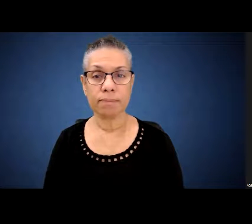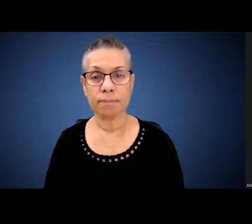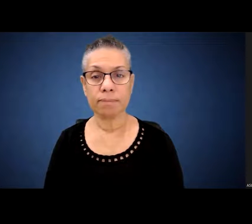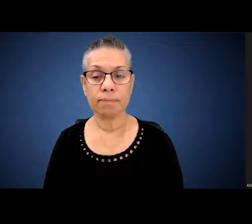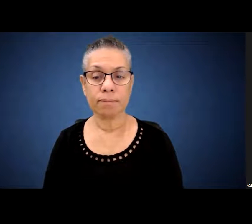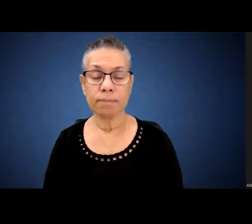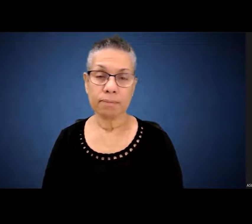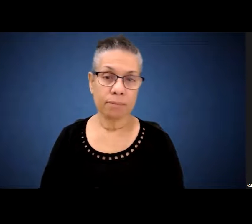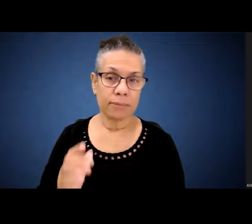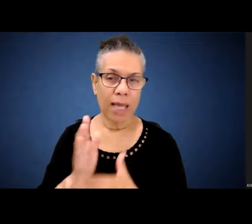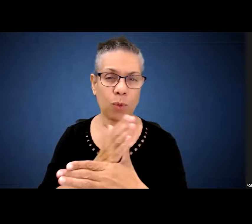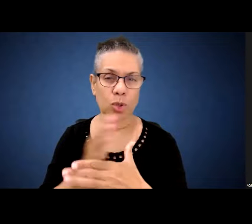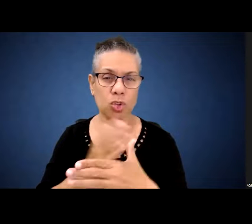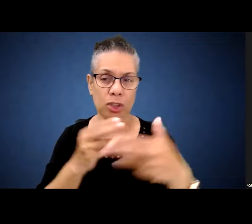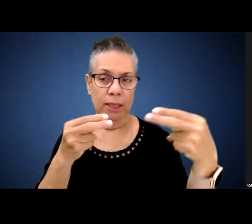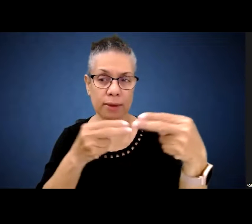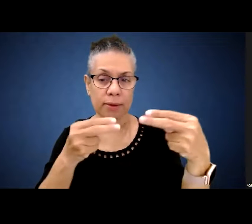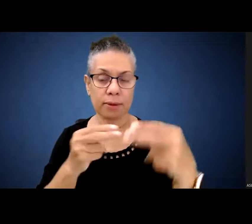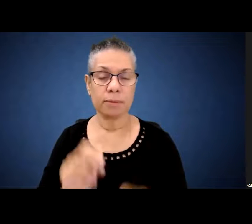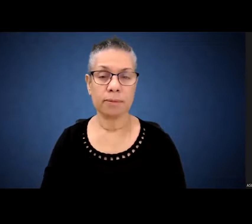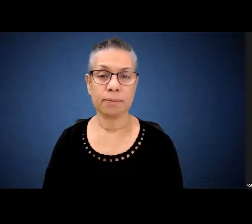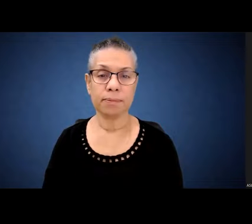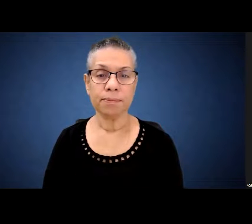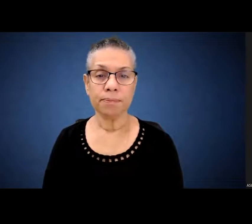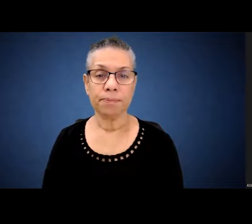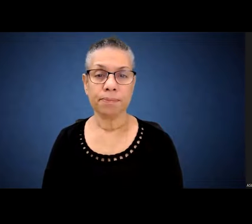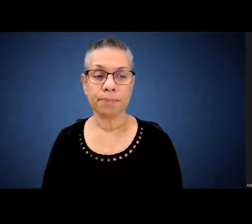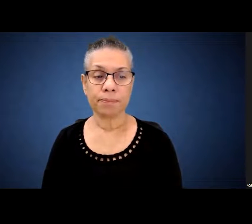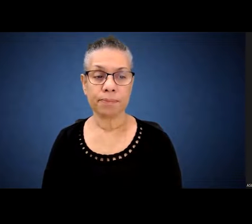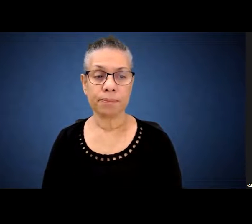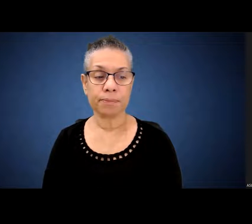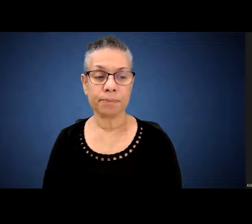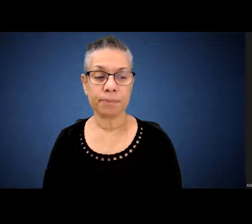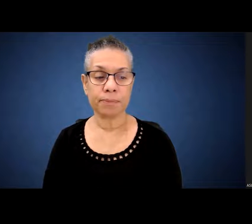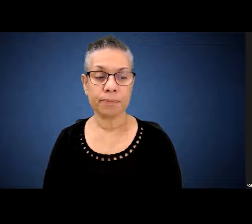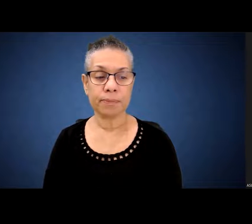if I can share my screen, folks.